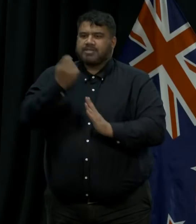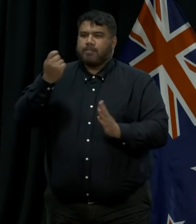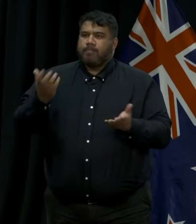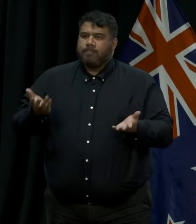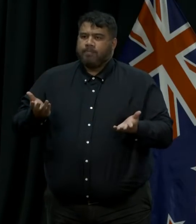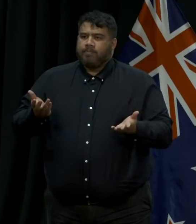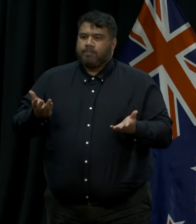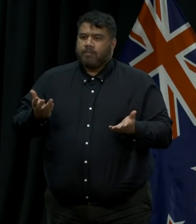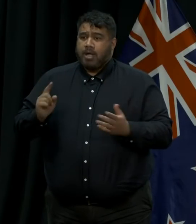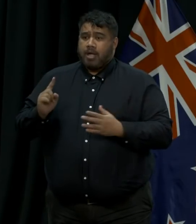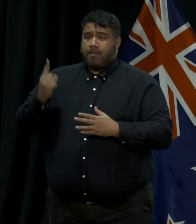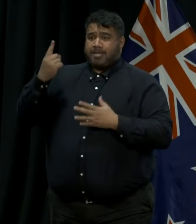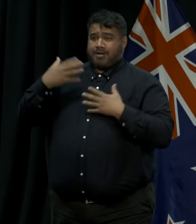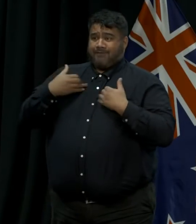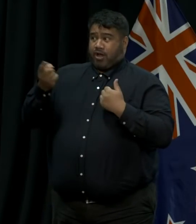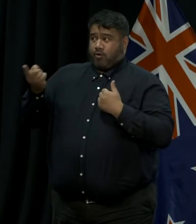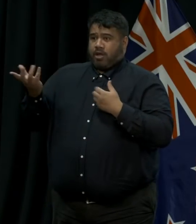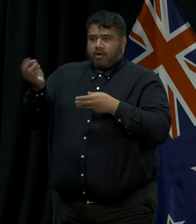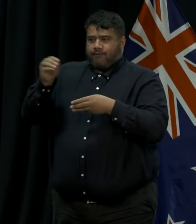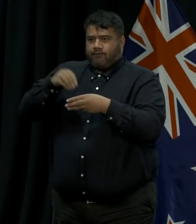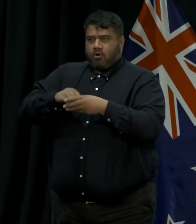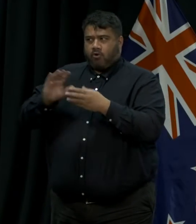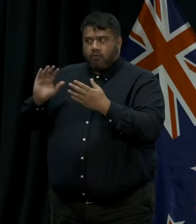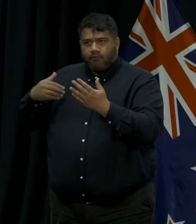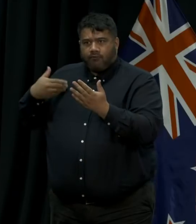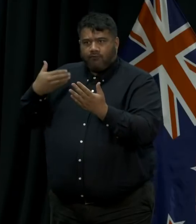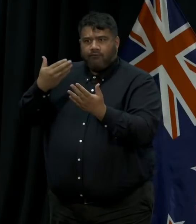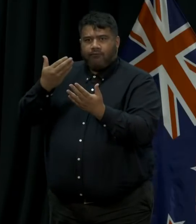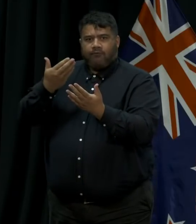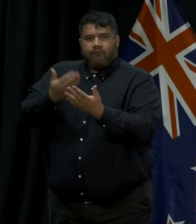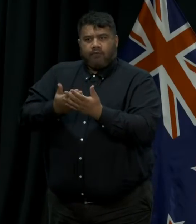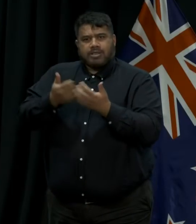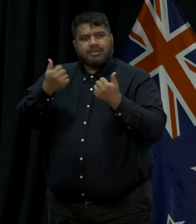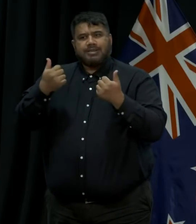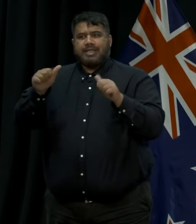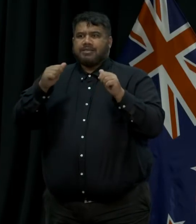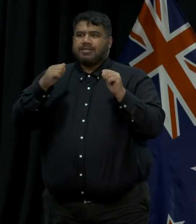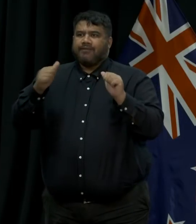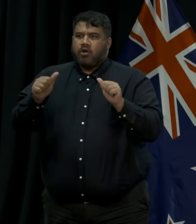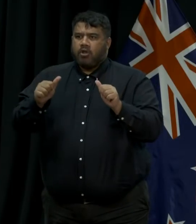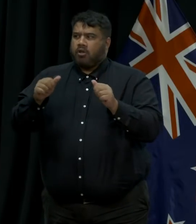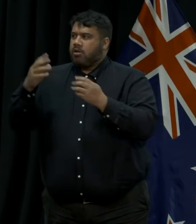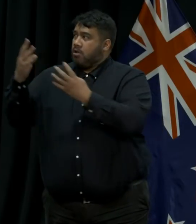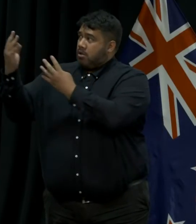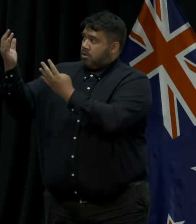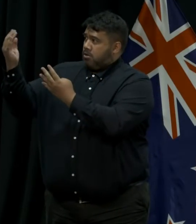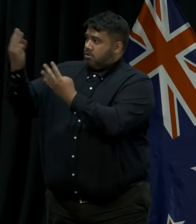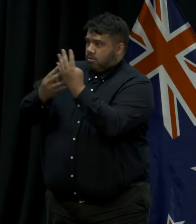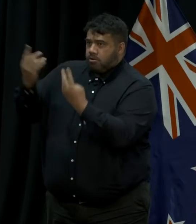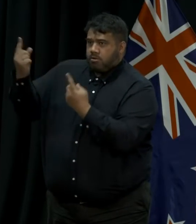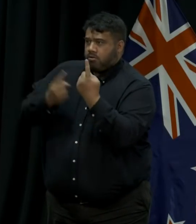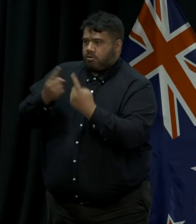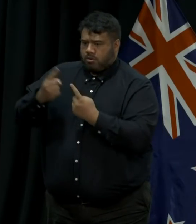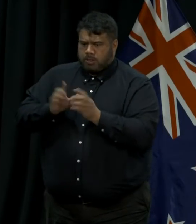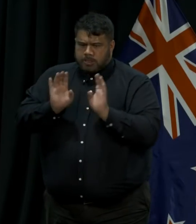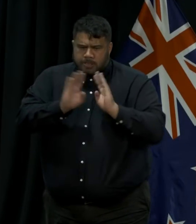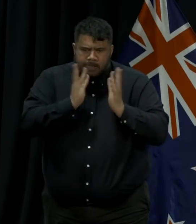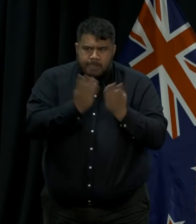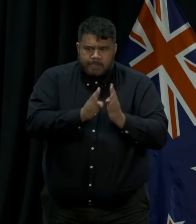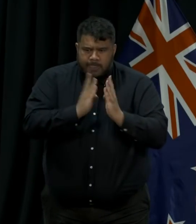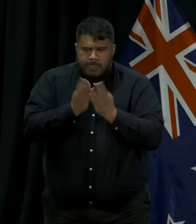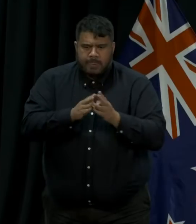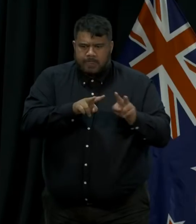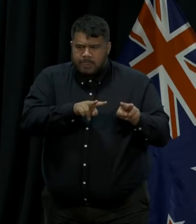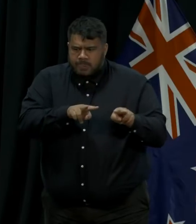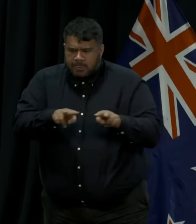of Health has been part of the scene that has otherwise overseen a very successful strategy to date. And so no, I